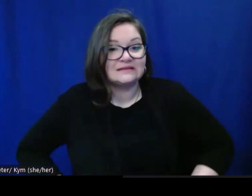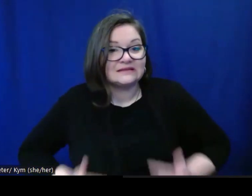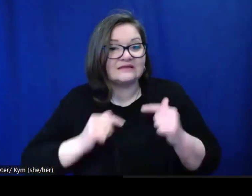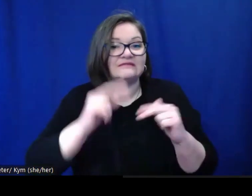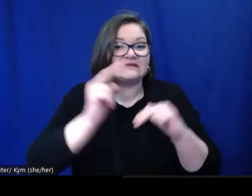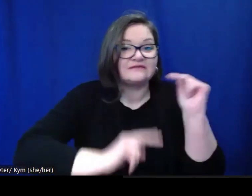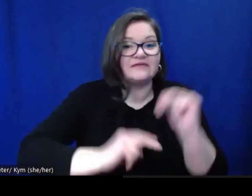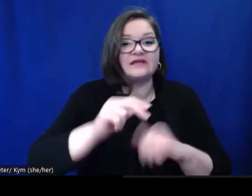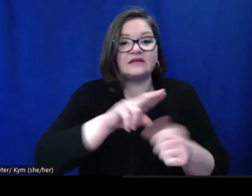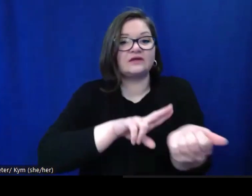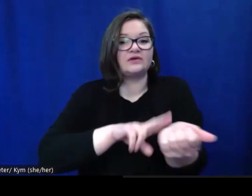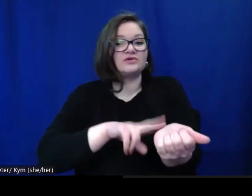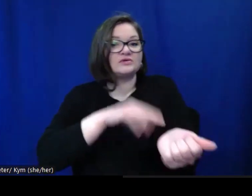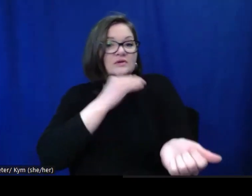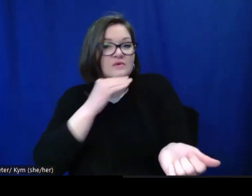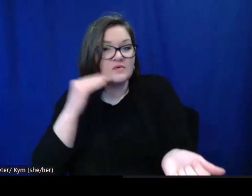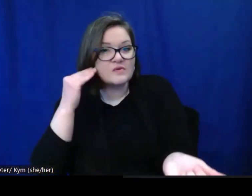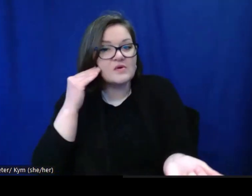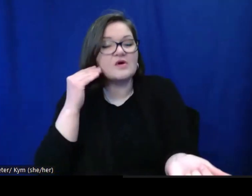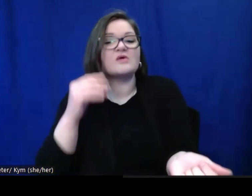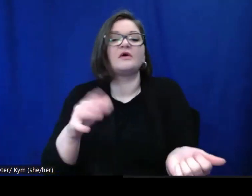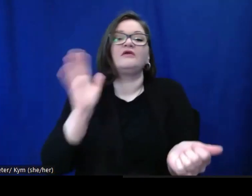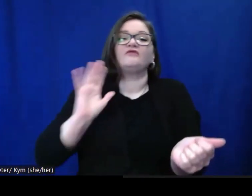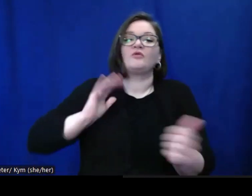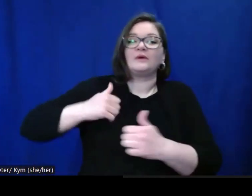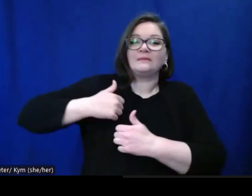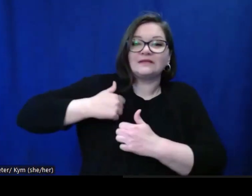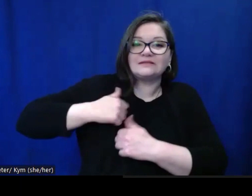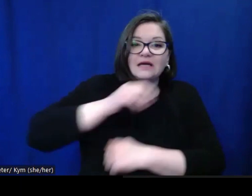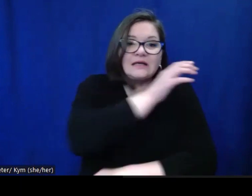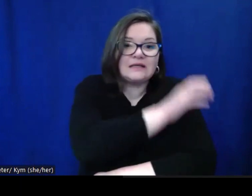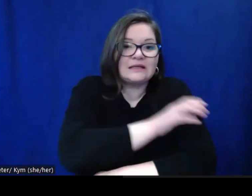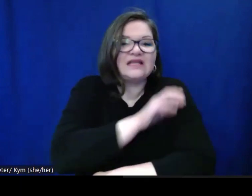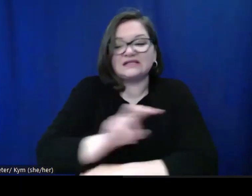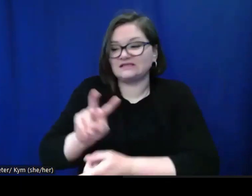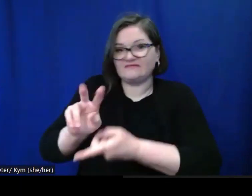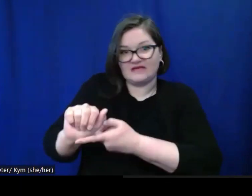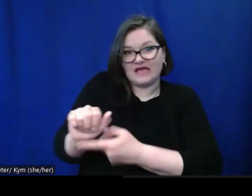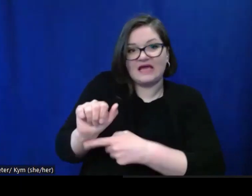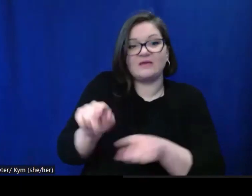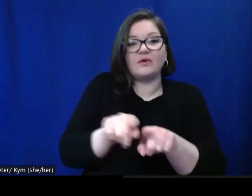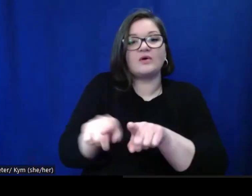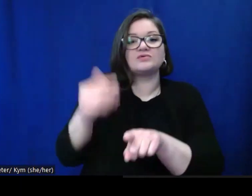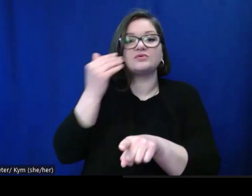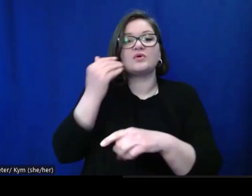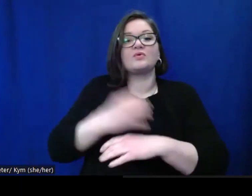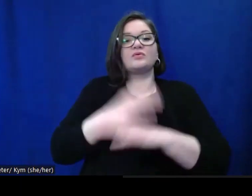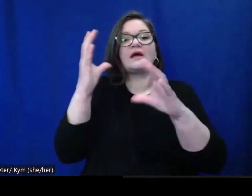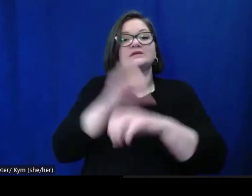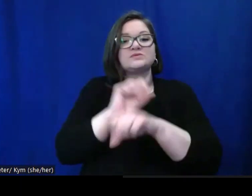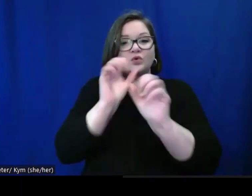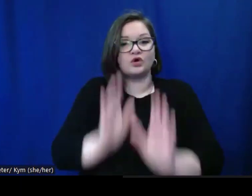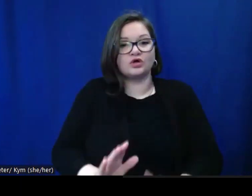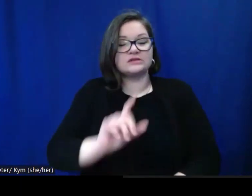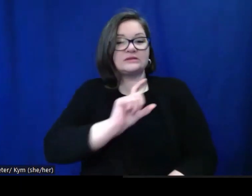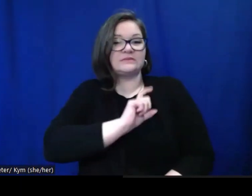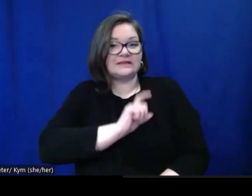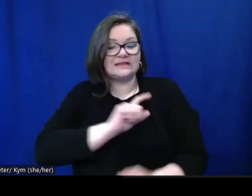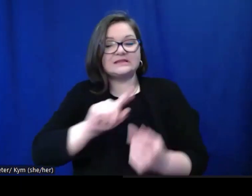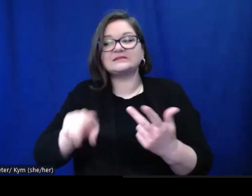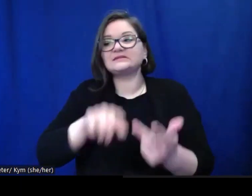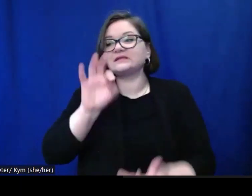after effects. We also know crisis workers and our law enforcement officers, our 911,